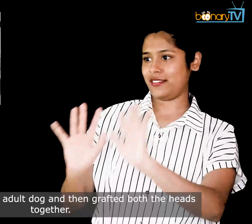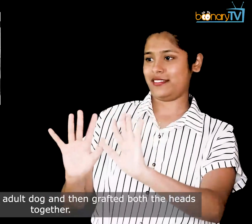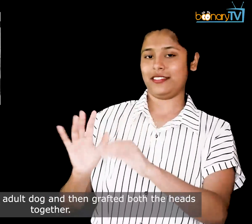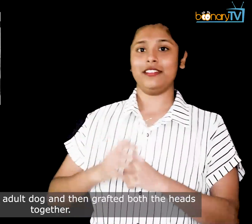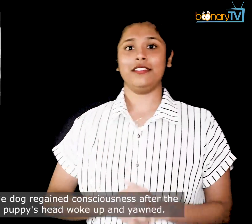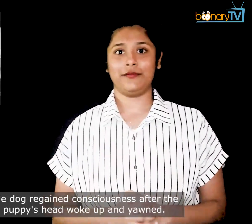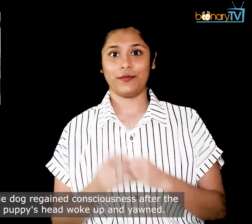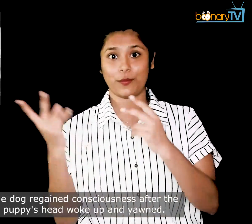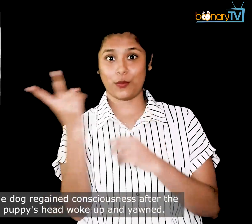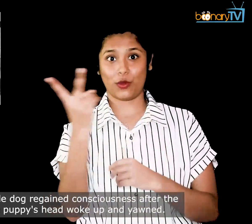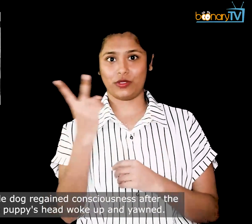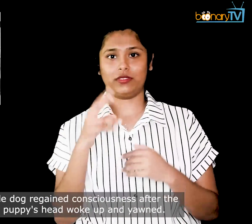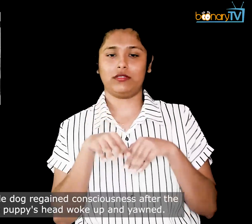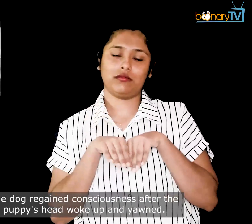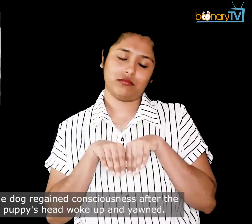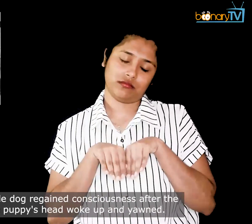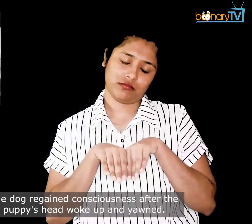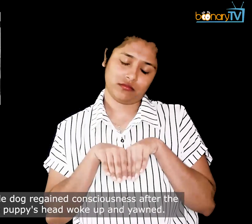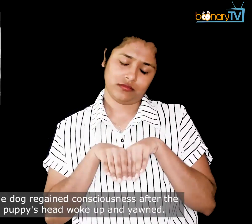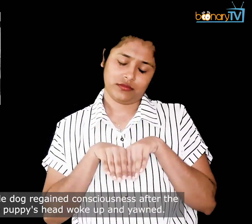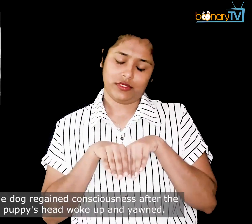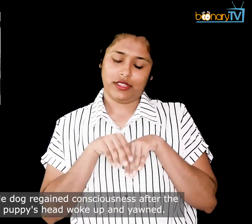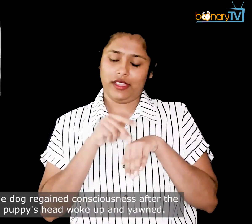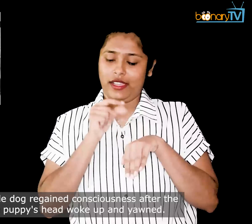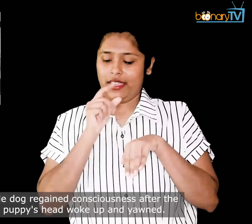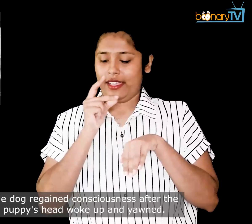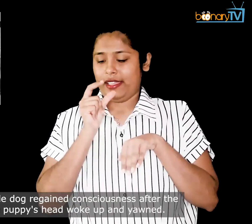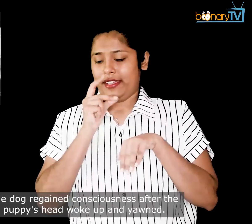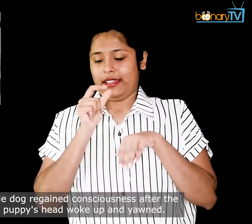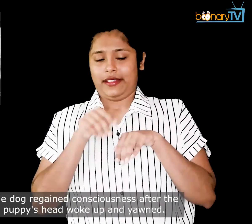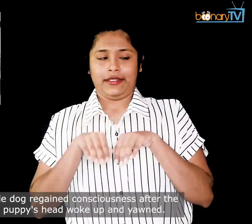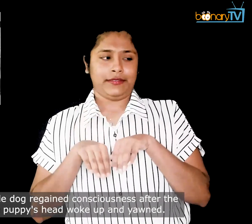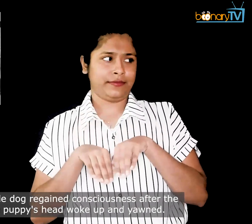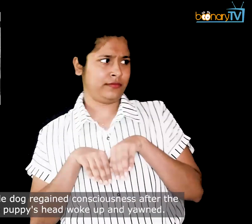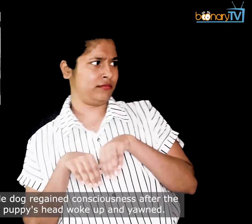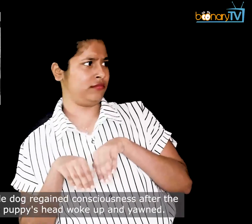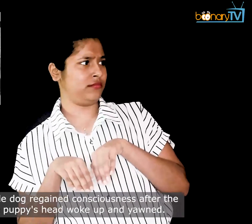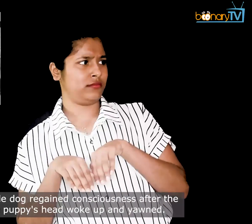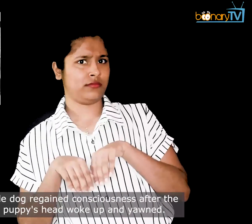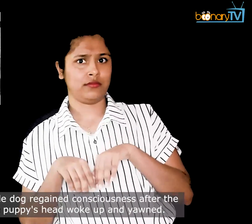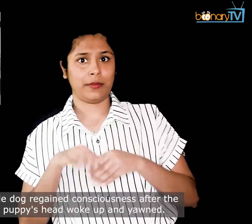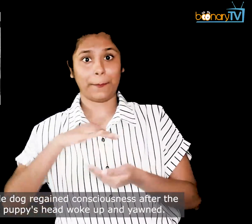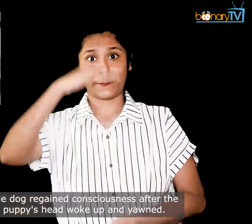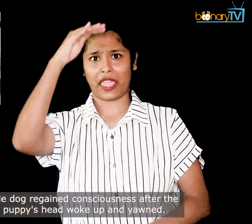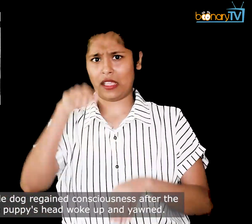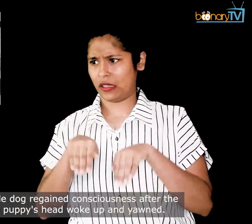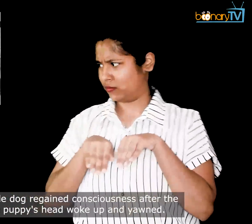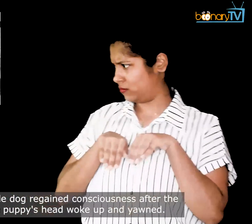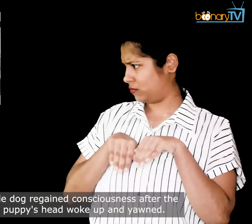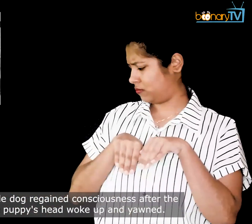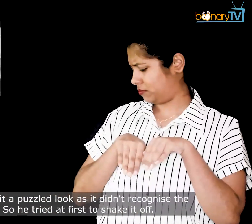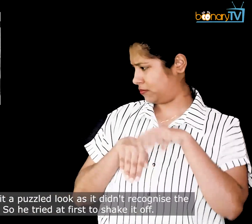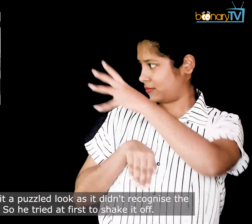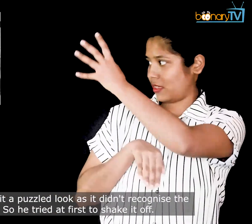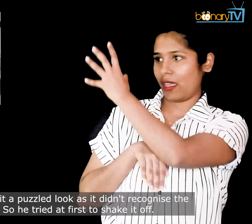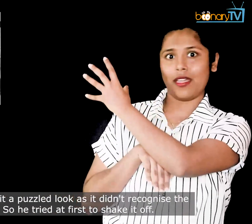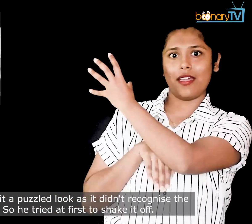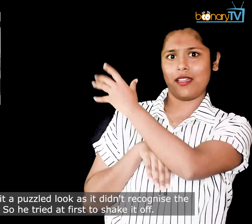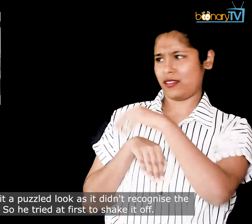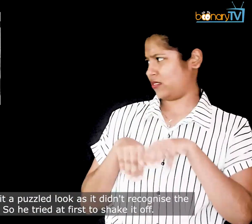When the multiple dog regained consciousness after the operation, the puppy's head woke up and yawned. The big head gave it a